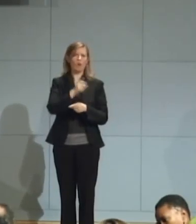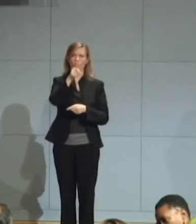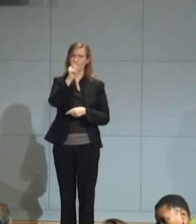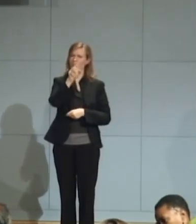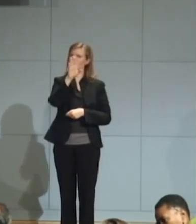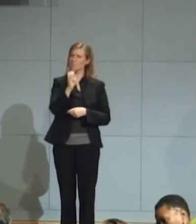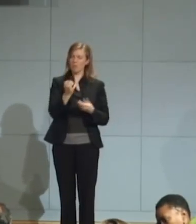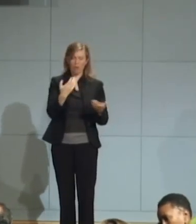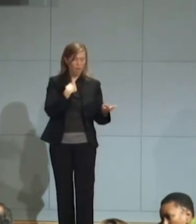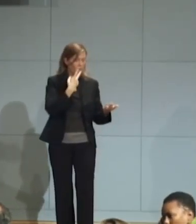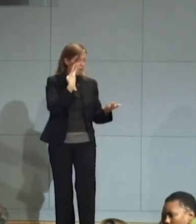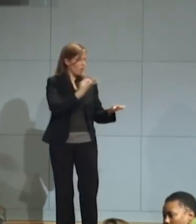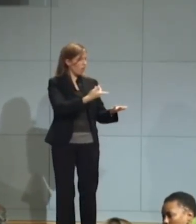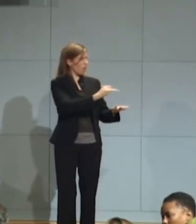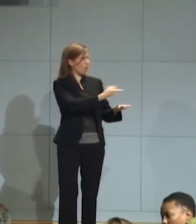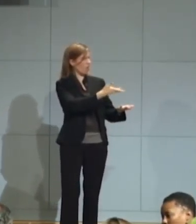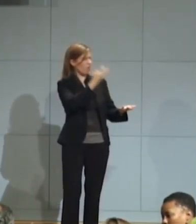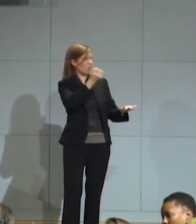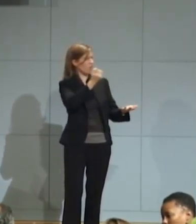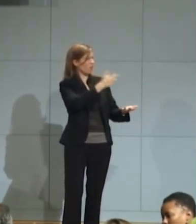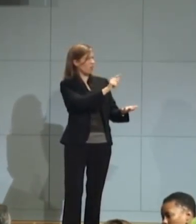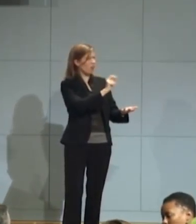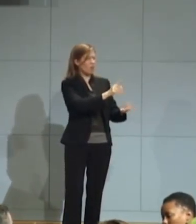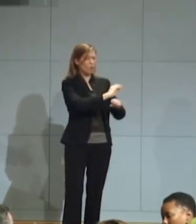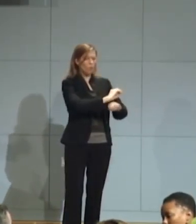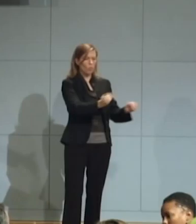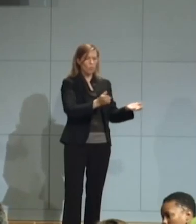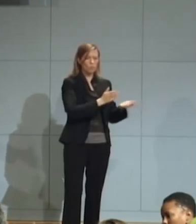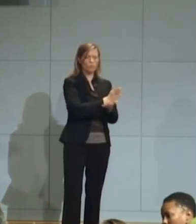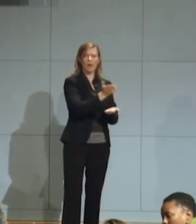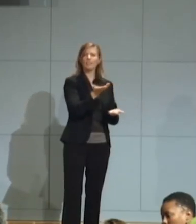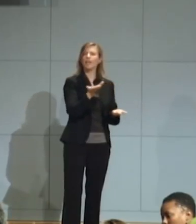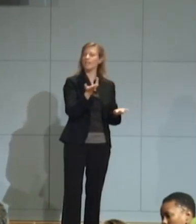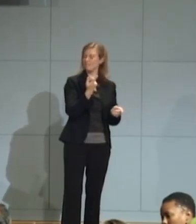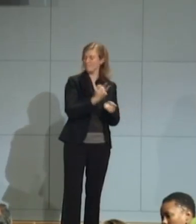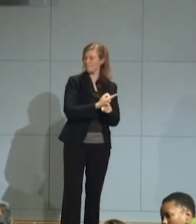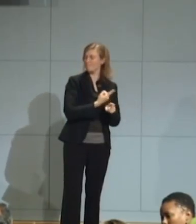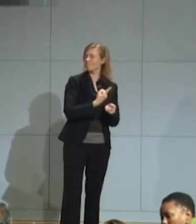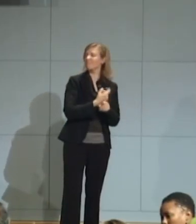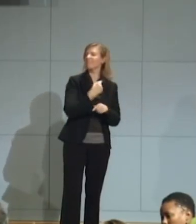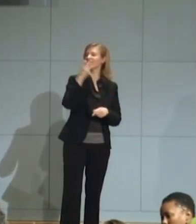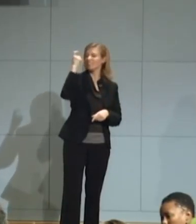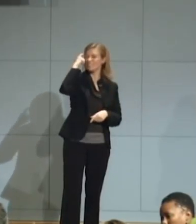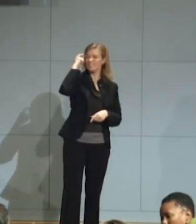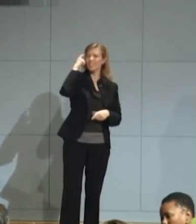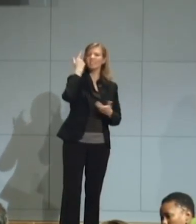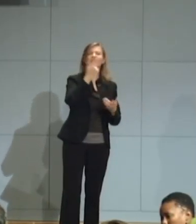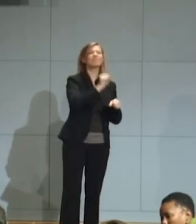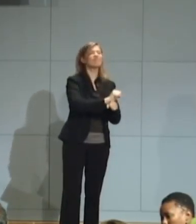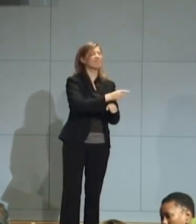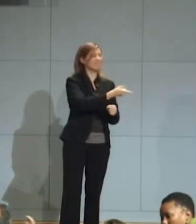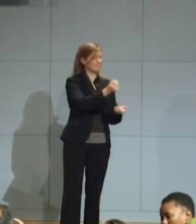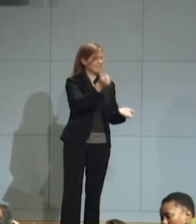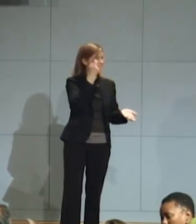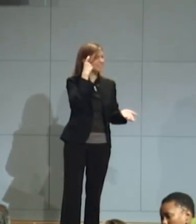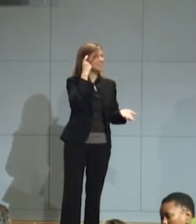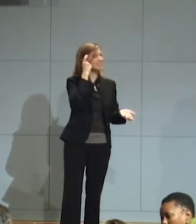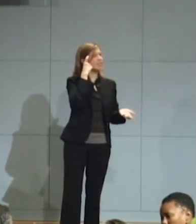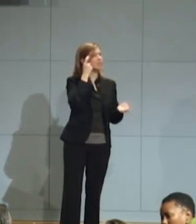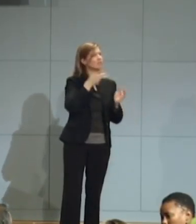at the same time preaching what? Equal opportunity. We were saying out of one side of our mouth that we